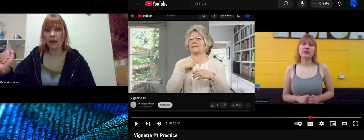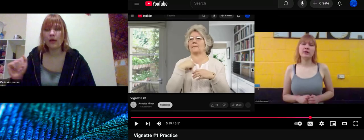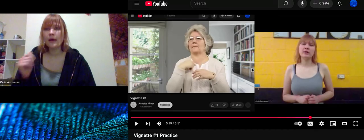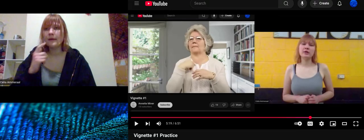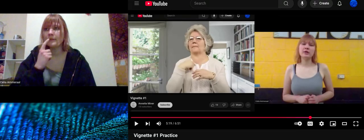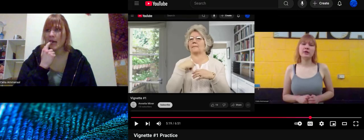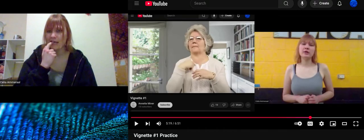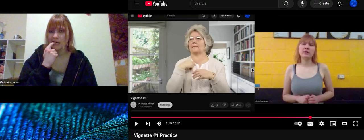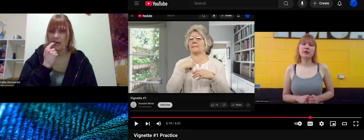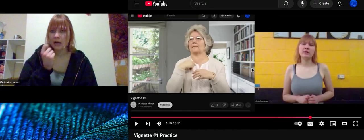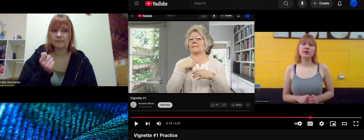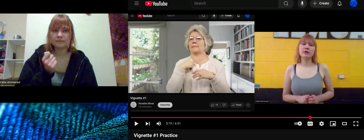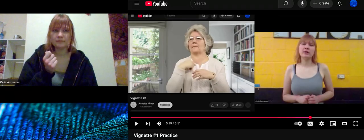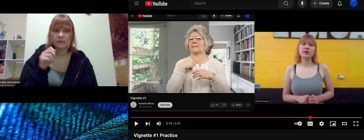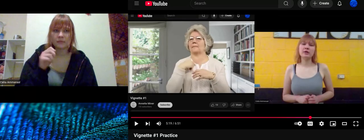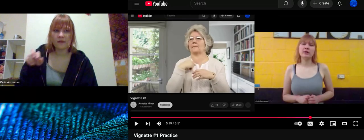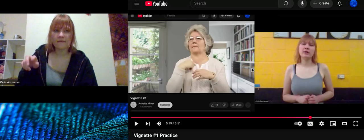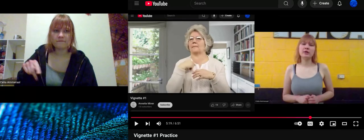blah.